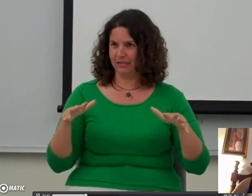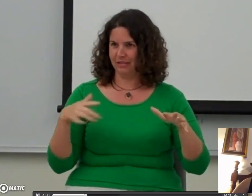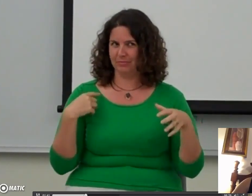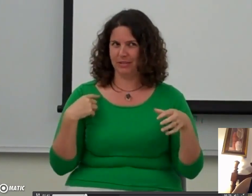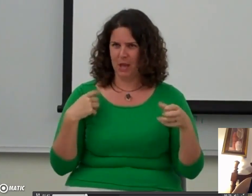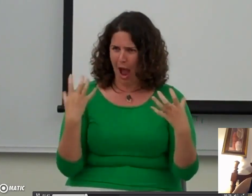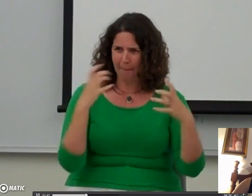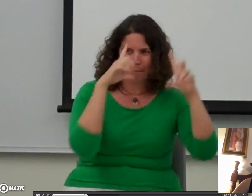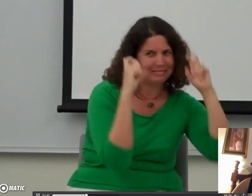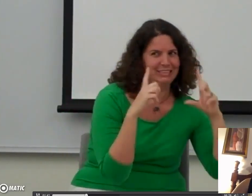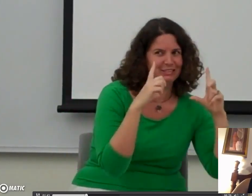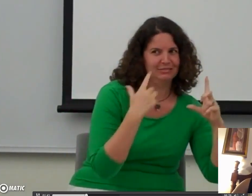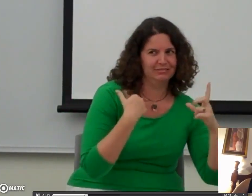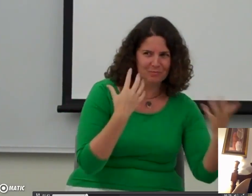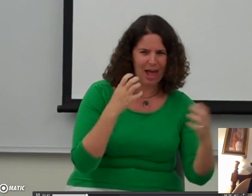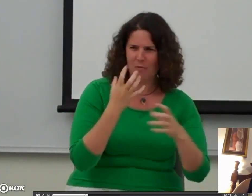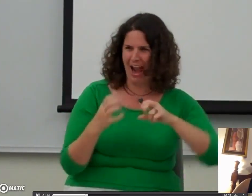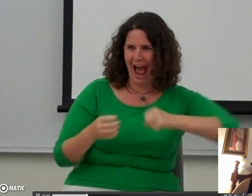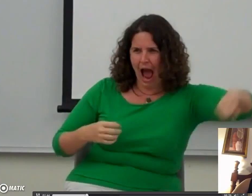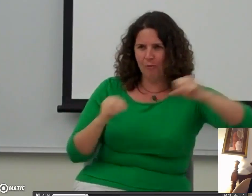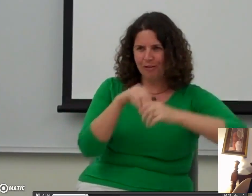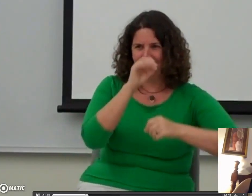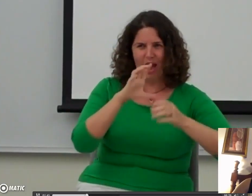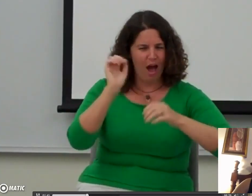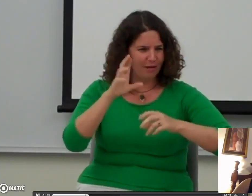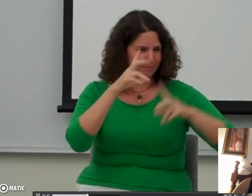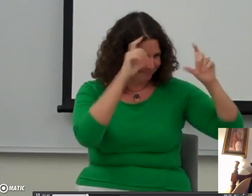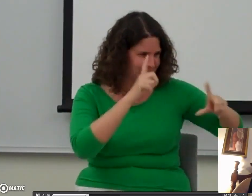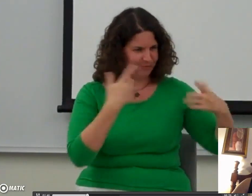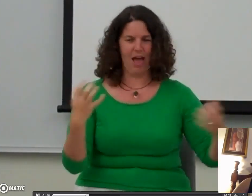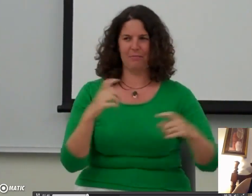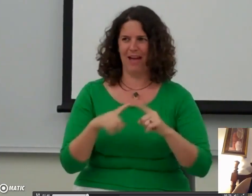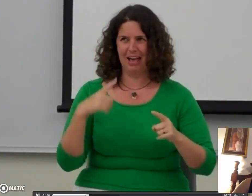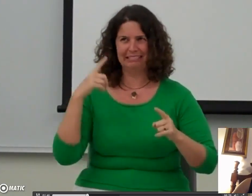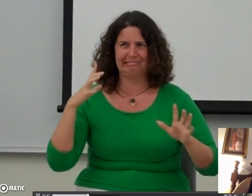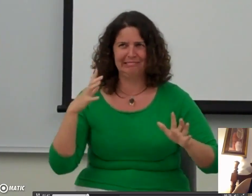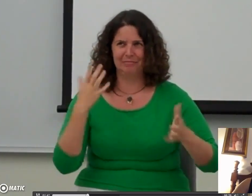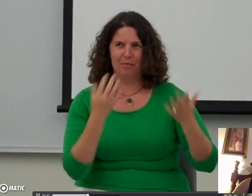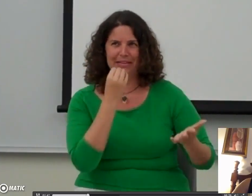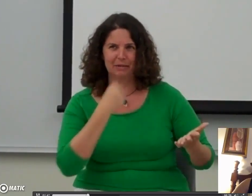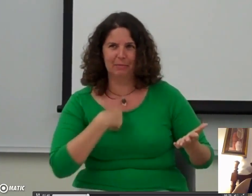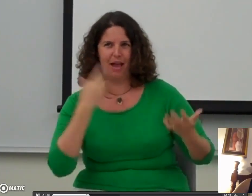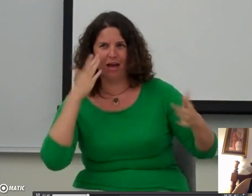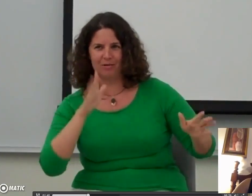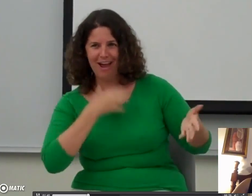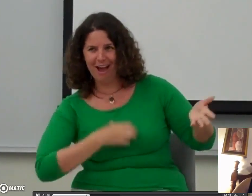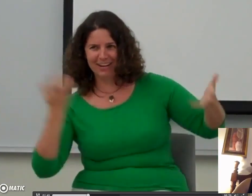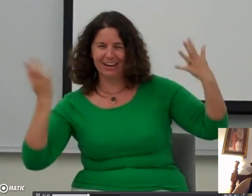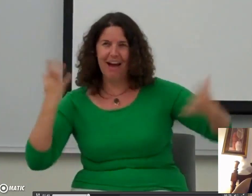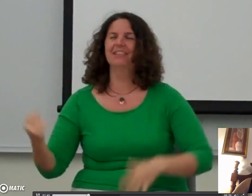So, I was nervous. I really wanted to take a picture. Um, but I didn't want to get out the car. And I was like, okay, if I get out the